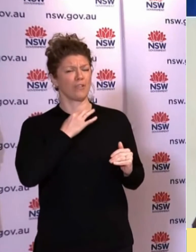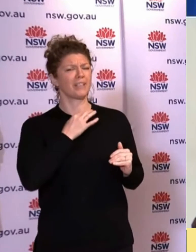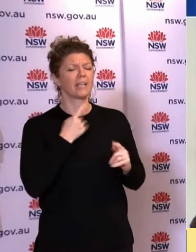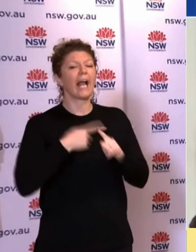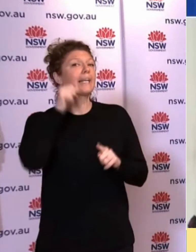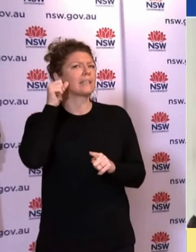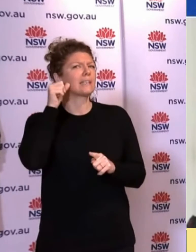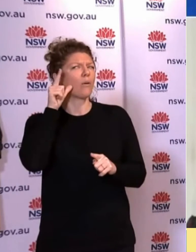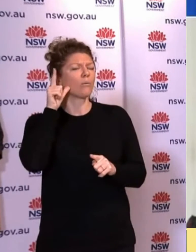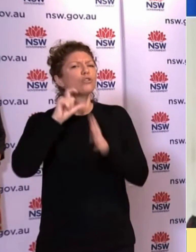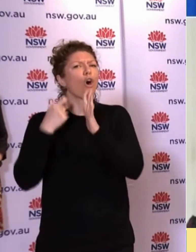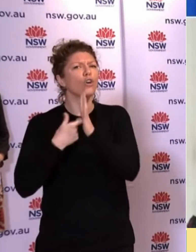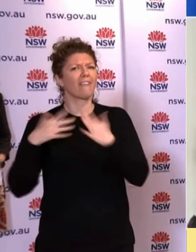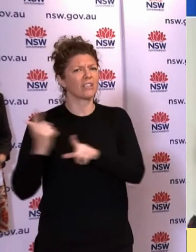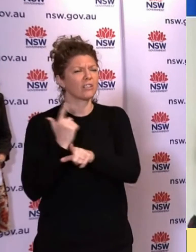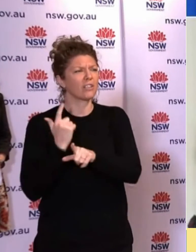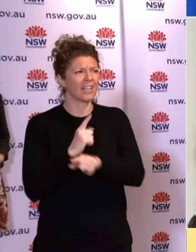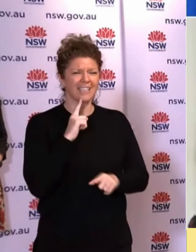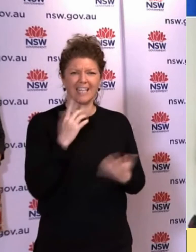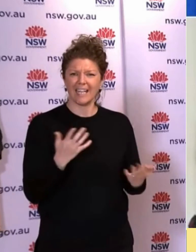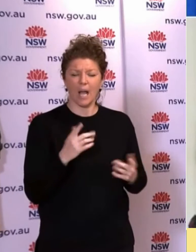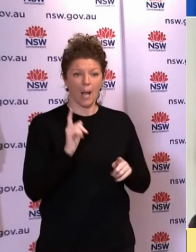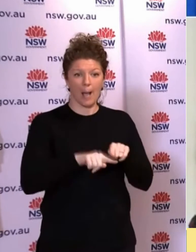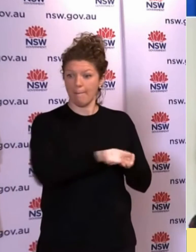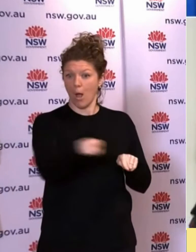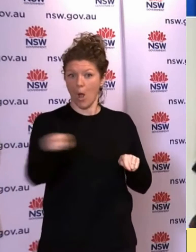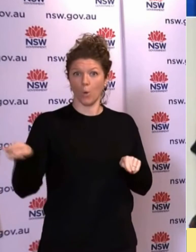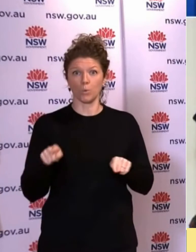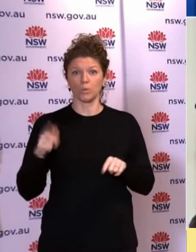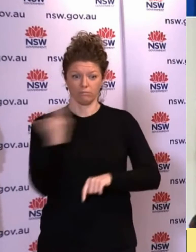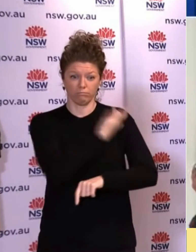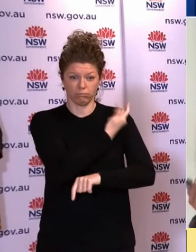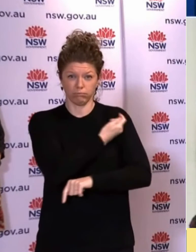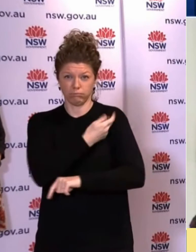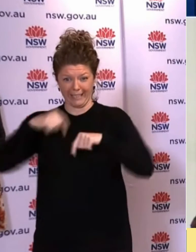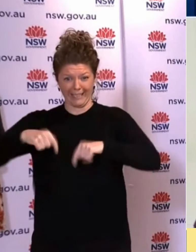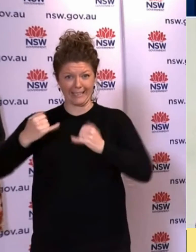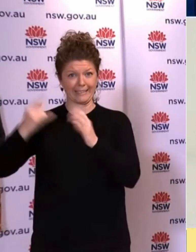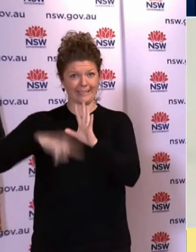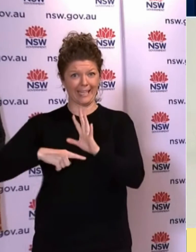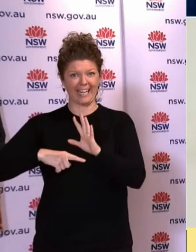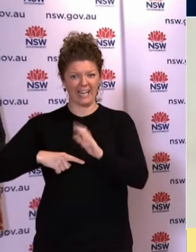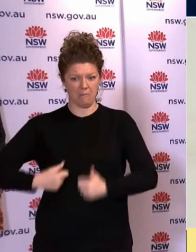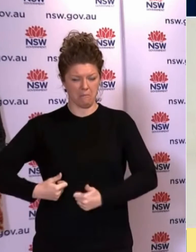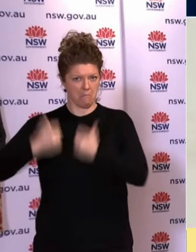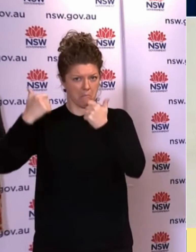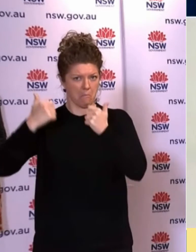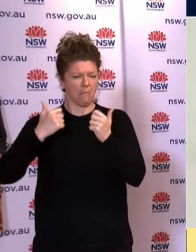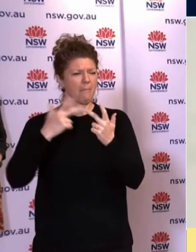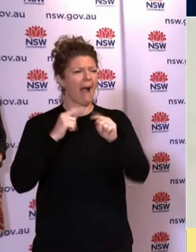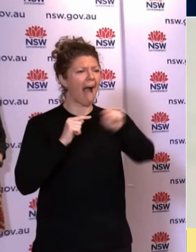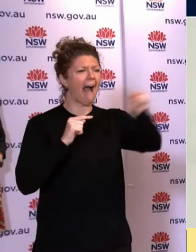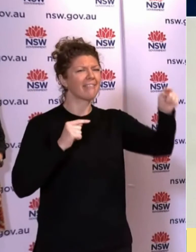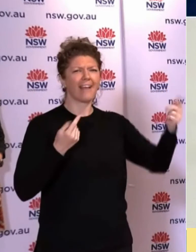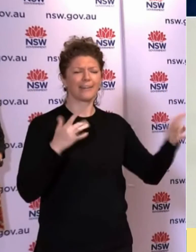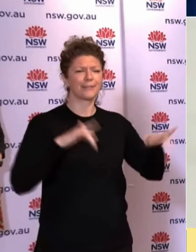well. They're lower than vaccination rates in Sydney, right? Mm-hmm. When Sydney gets to 80%, double dose vaccination rates, do